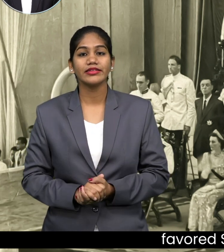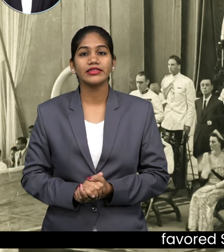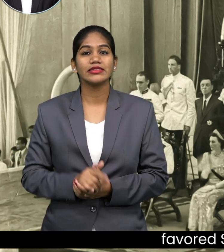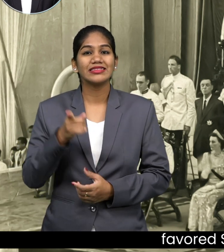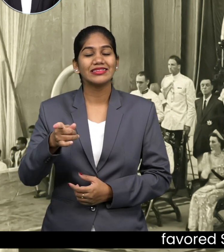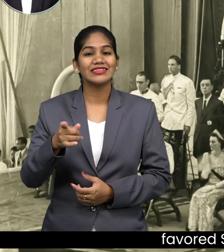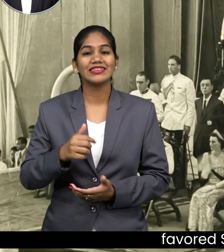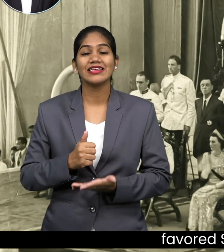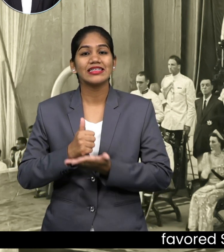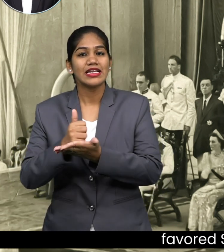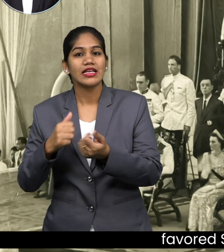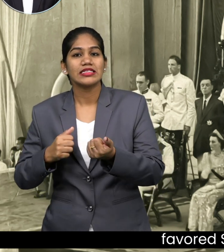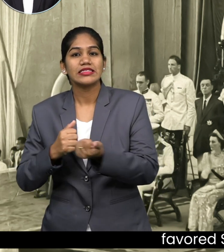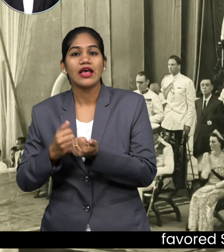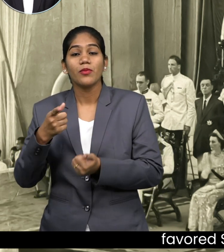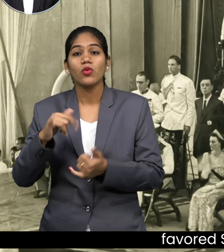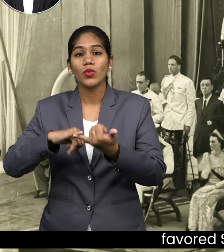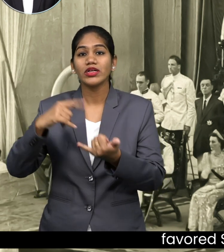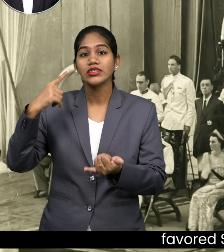Sinhala job applicants.